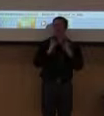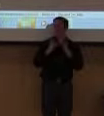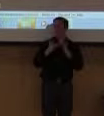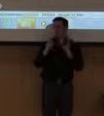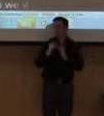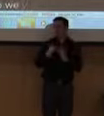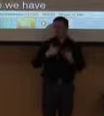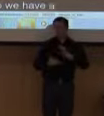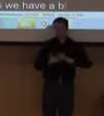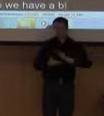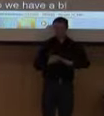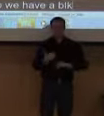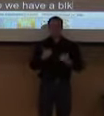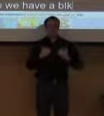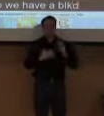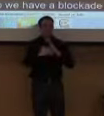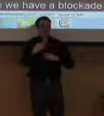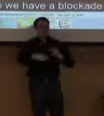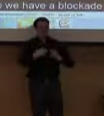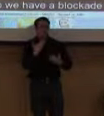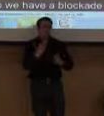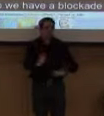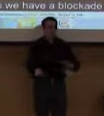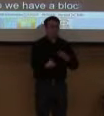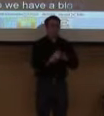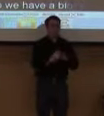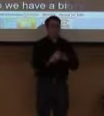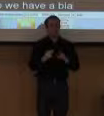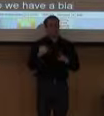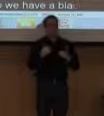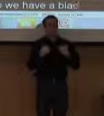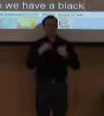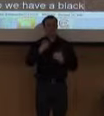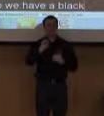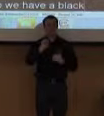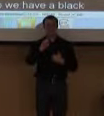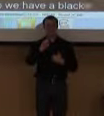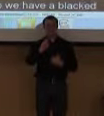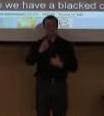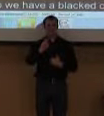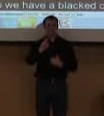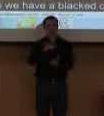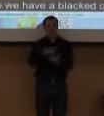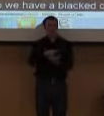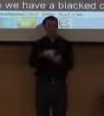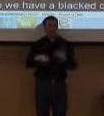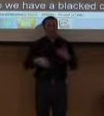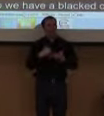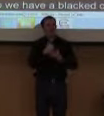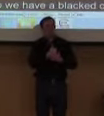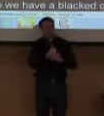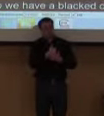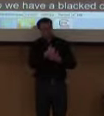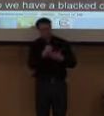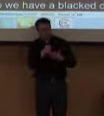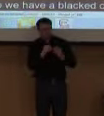conducted. And so there were technical issues that might pop up, so we actually had a mediator in the middle to help contribute if